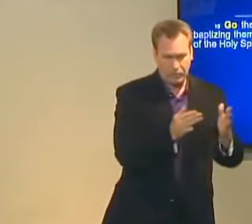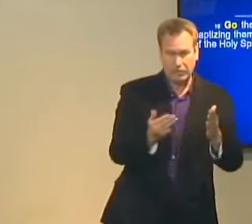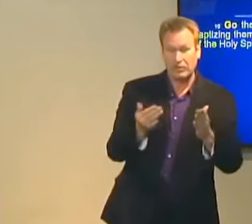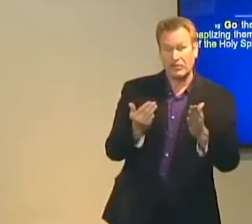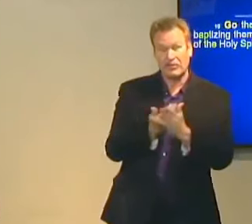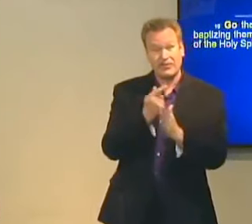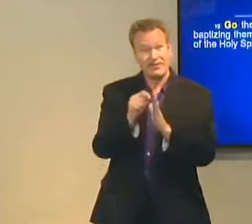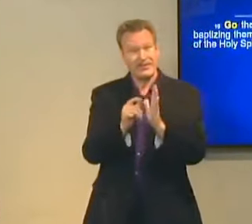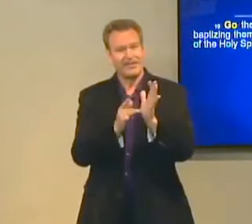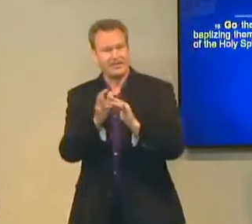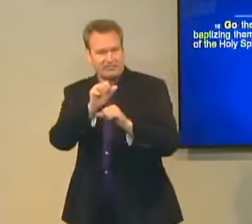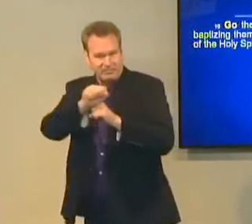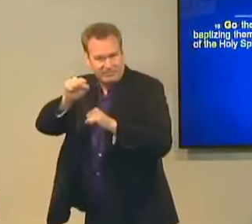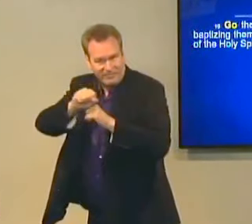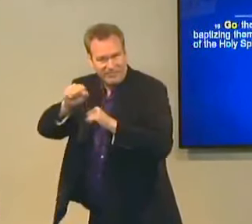people are like oh they neglect the Old Testament